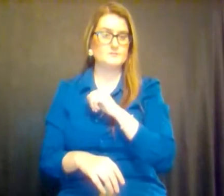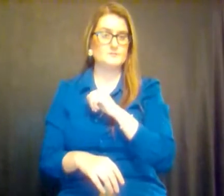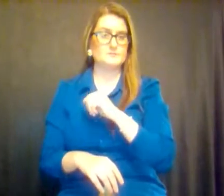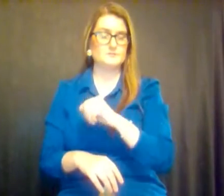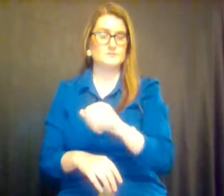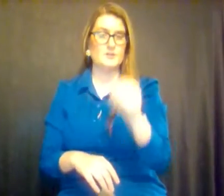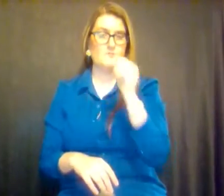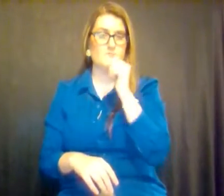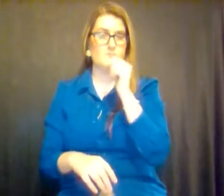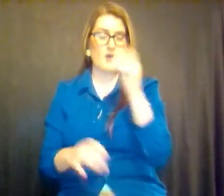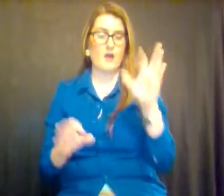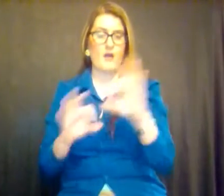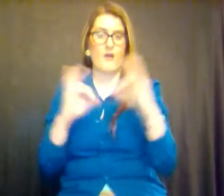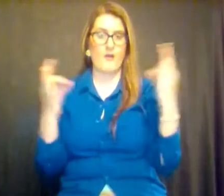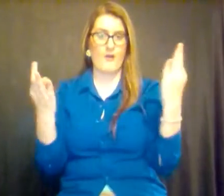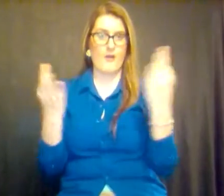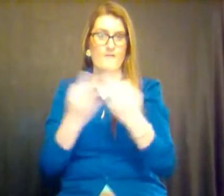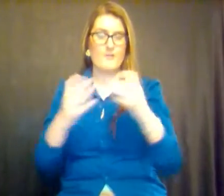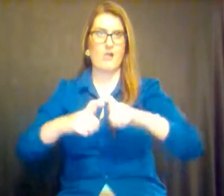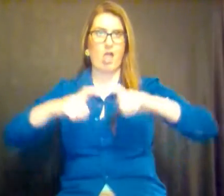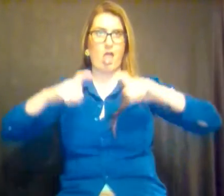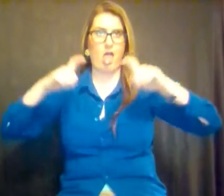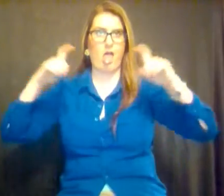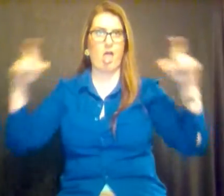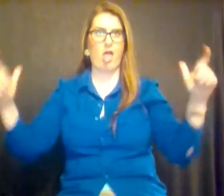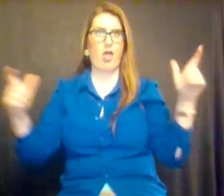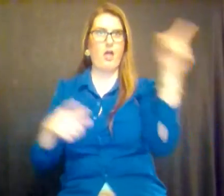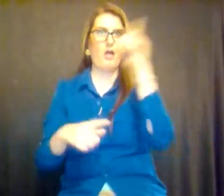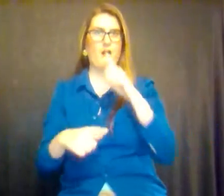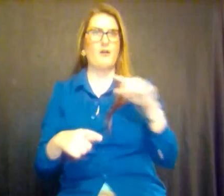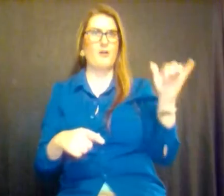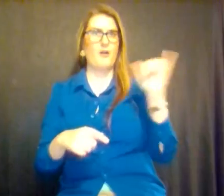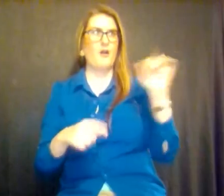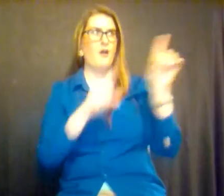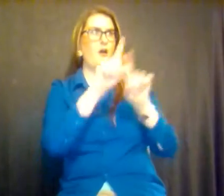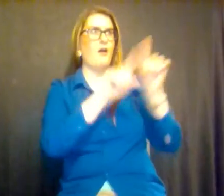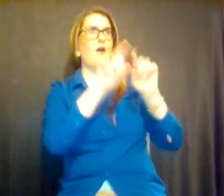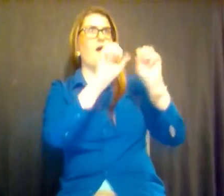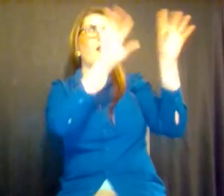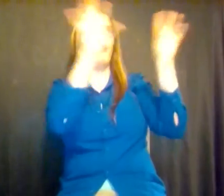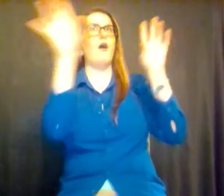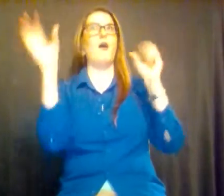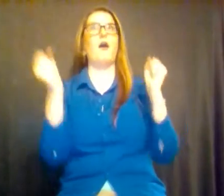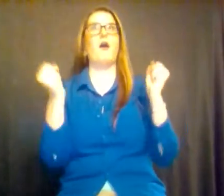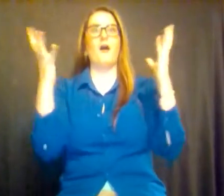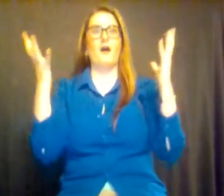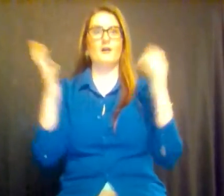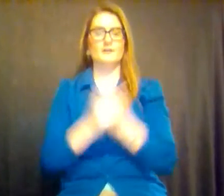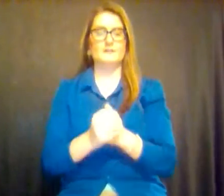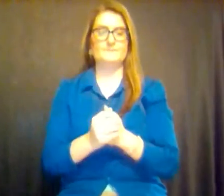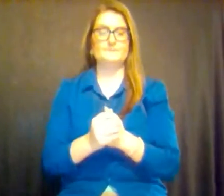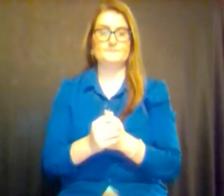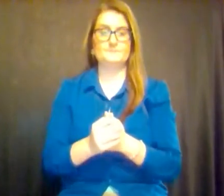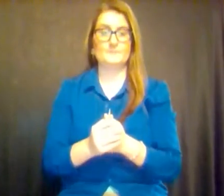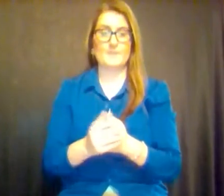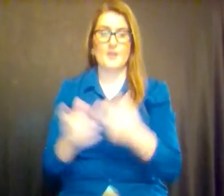so large it would be like the stars in the sky, too many to count. God was quick to keep the promise about the special land.